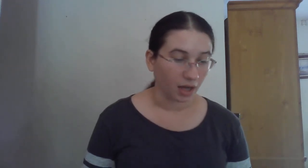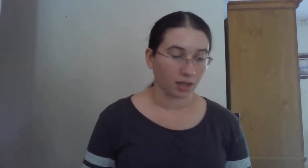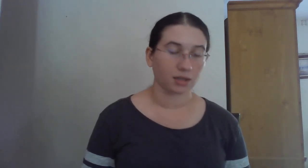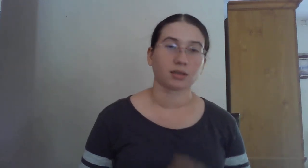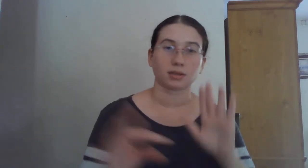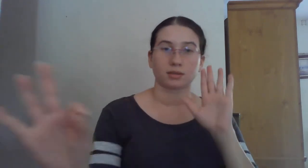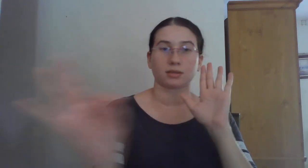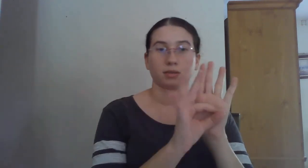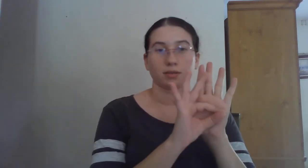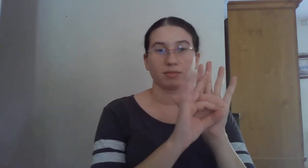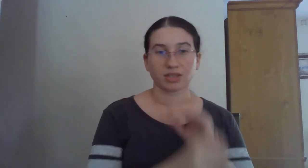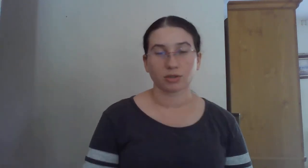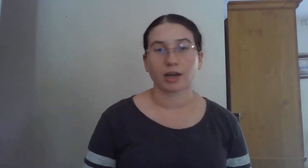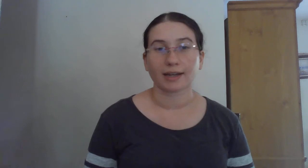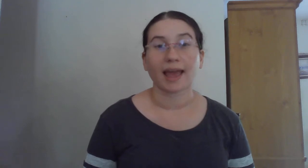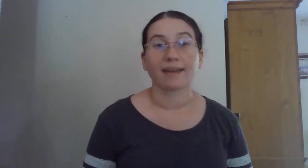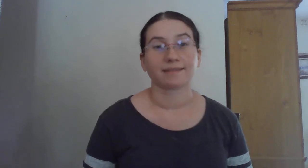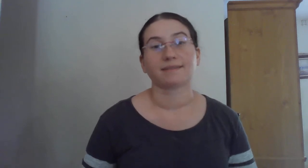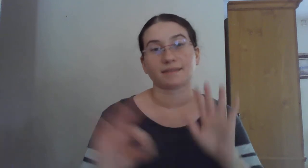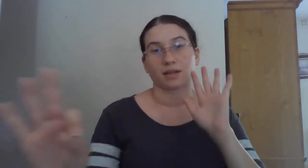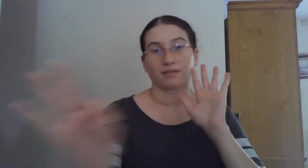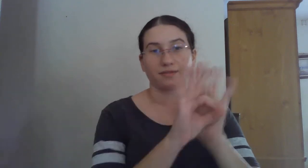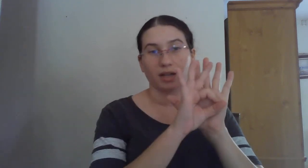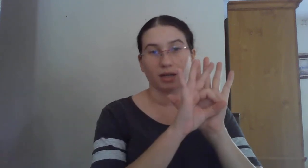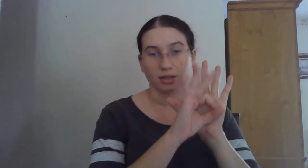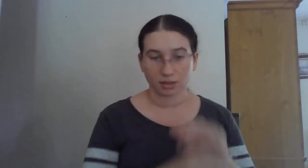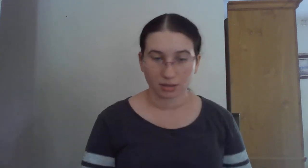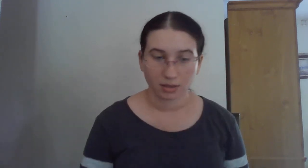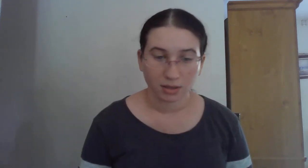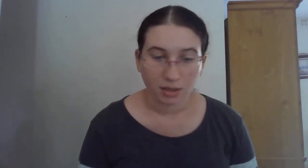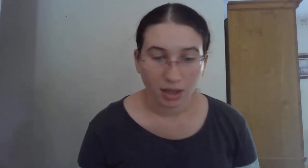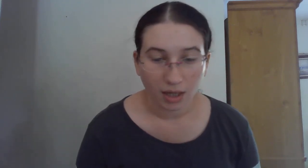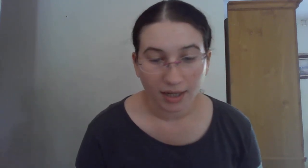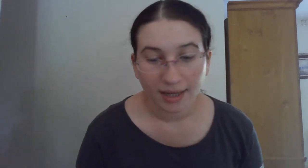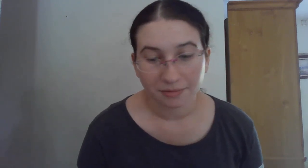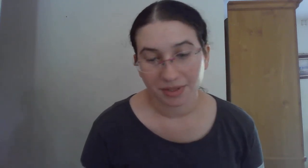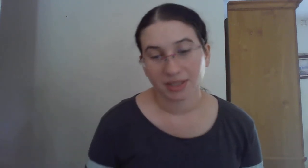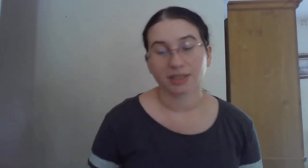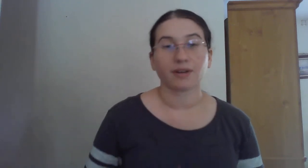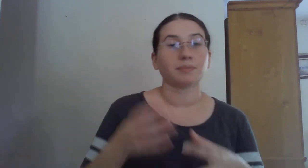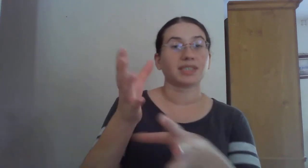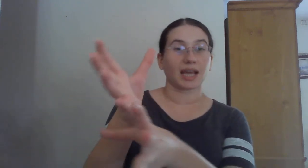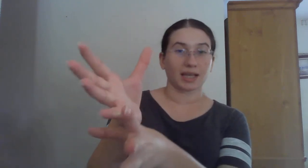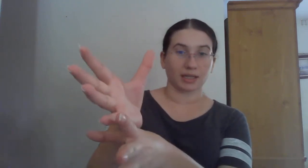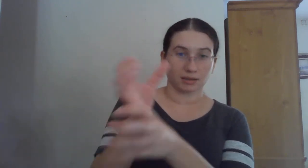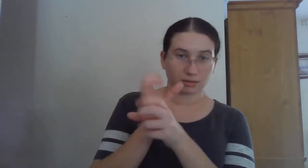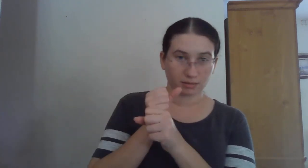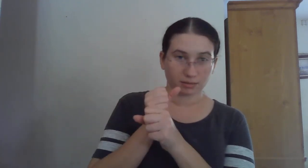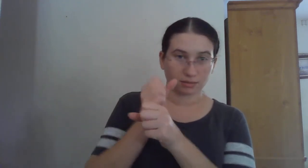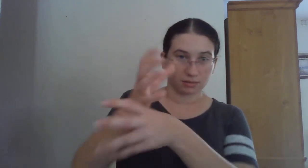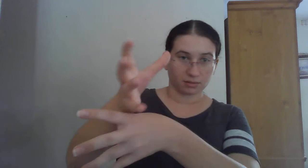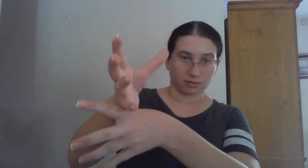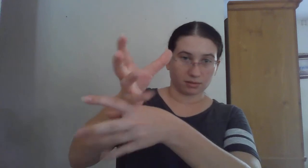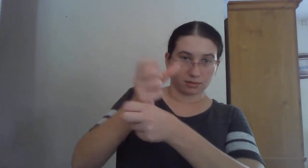flunk, meaning you got an F, flunk. Get, receive, obtain.